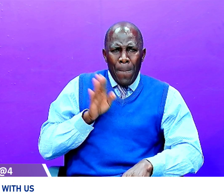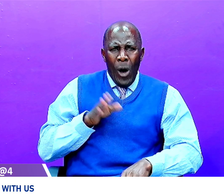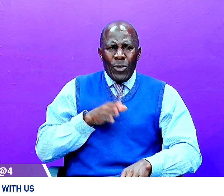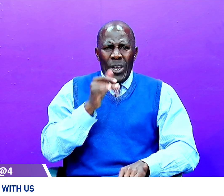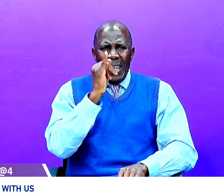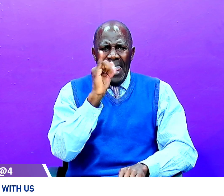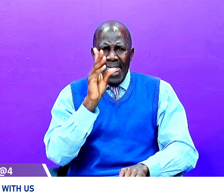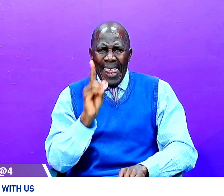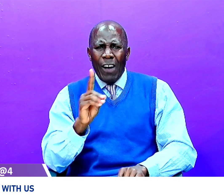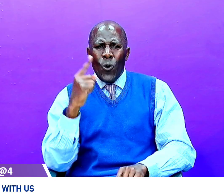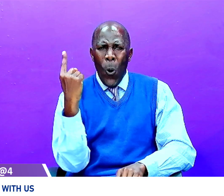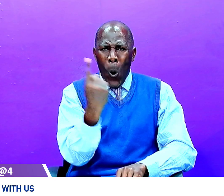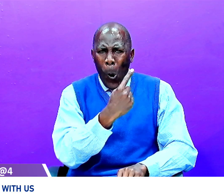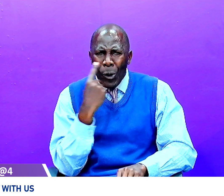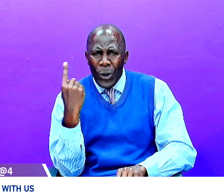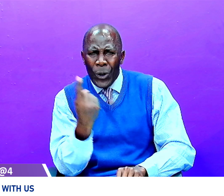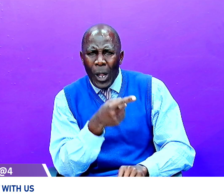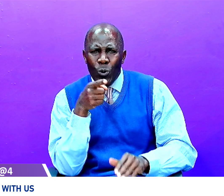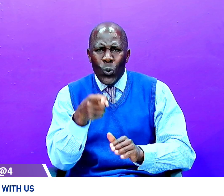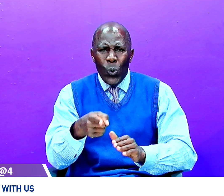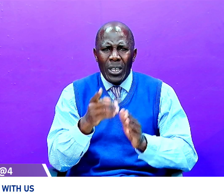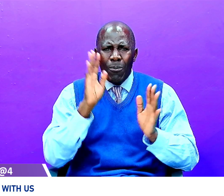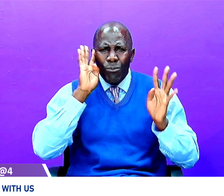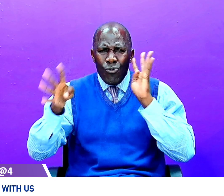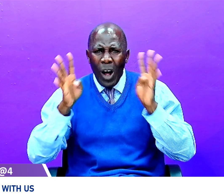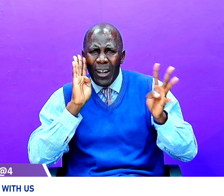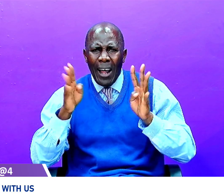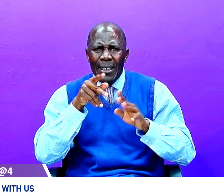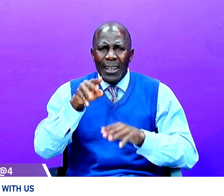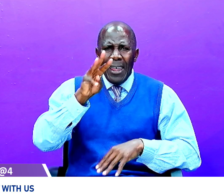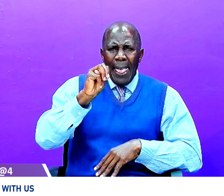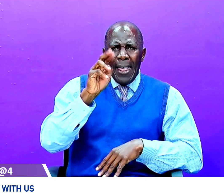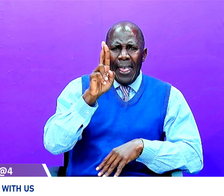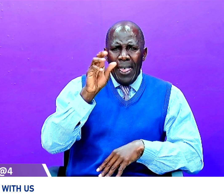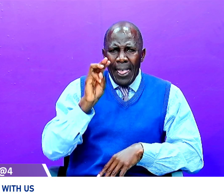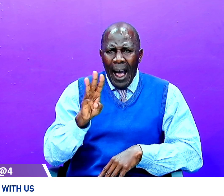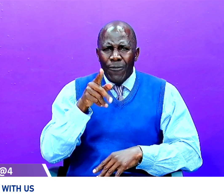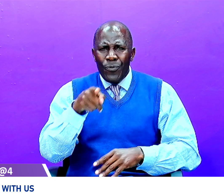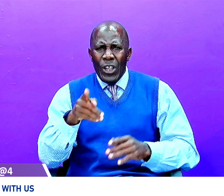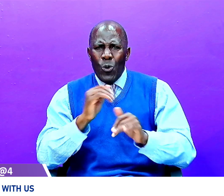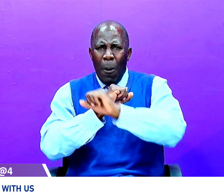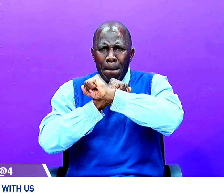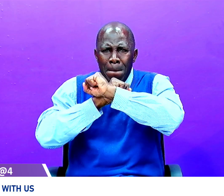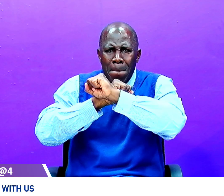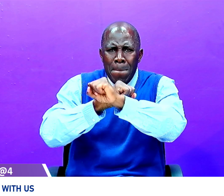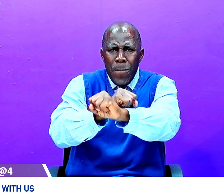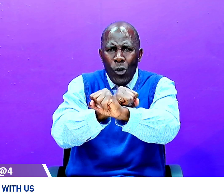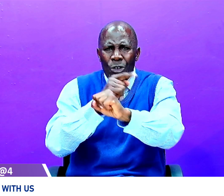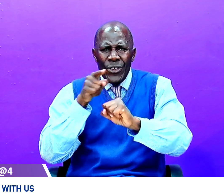The woman, identified only by the initials MRW to protect her privacy